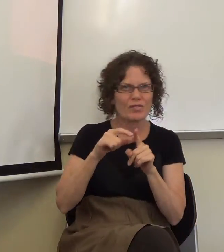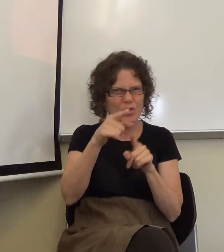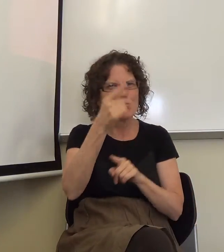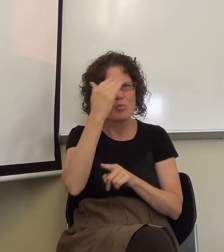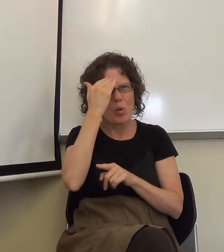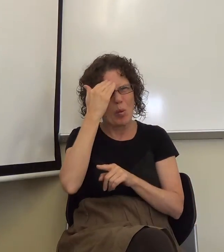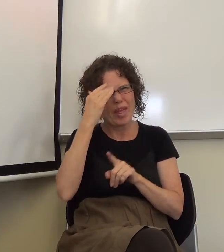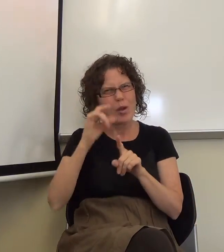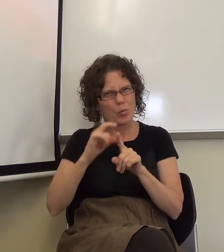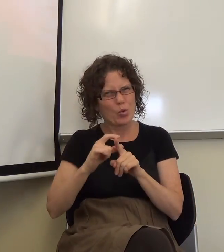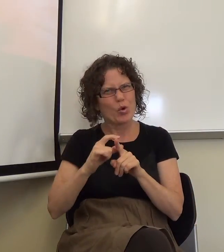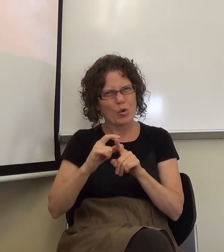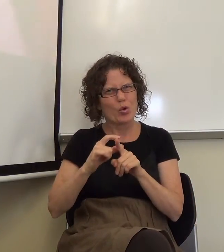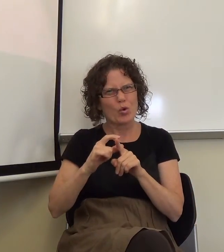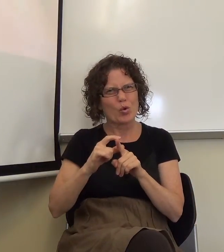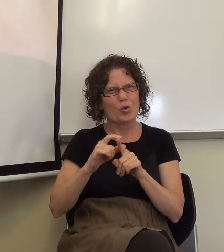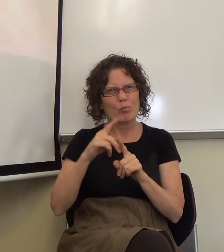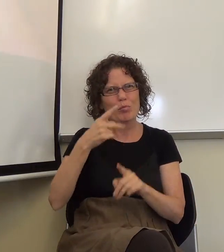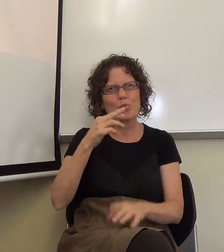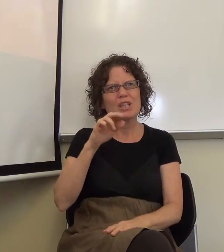preserve. So when you see these